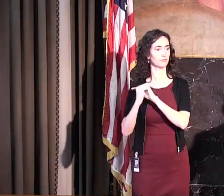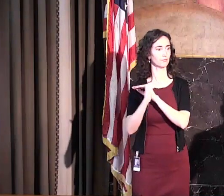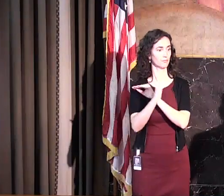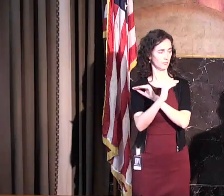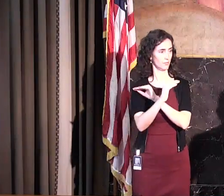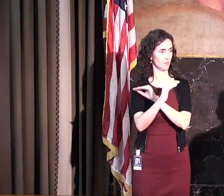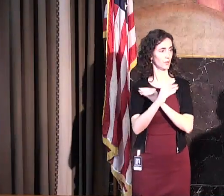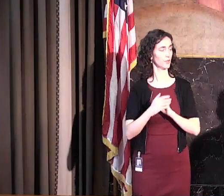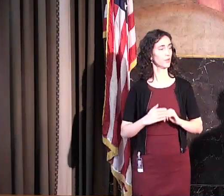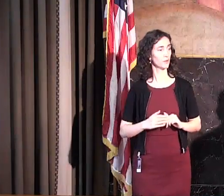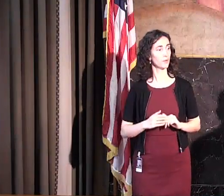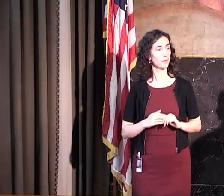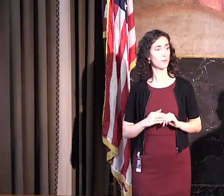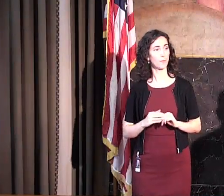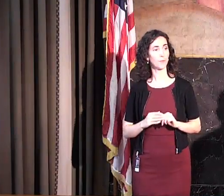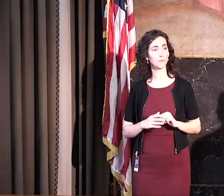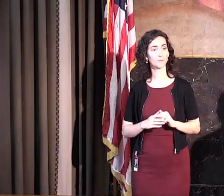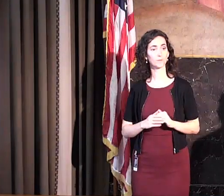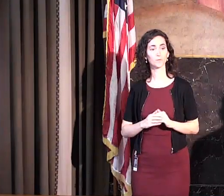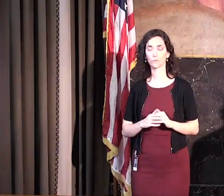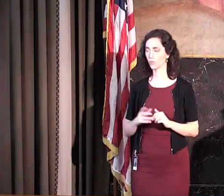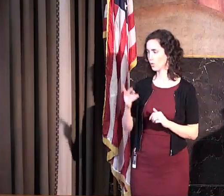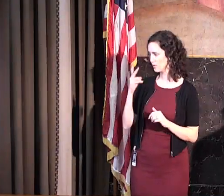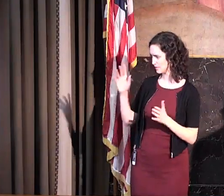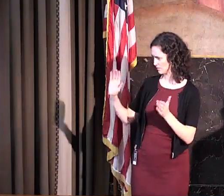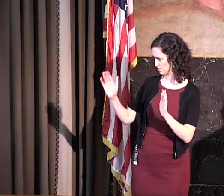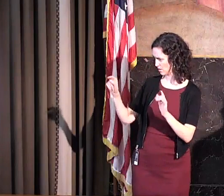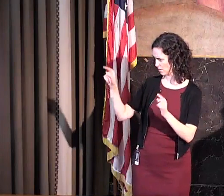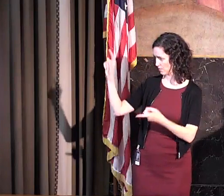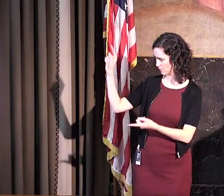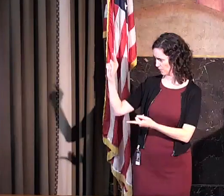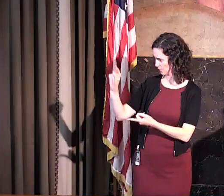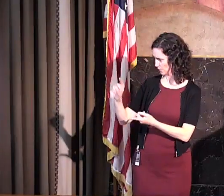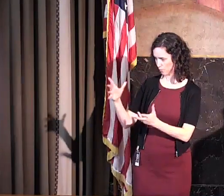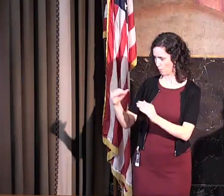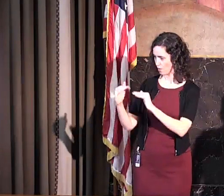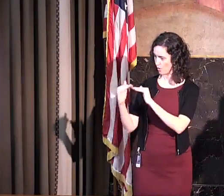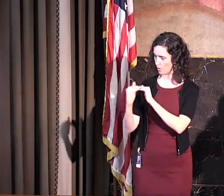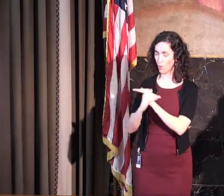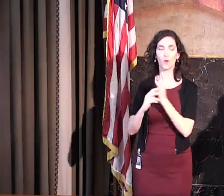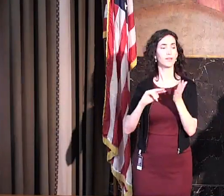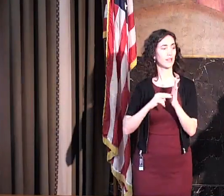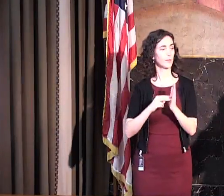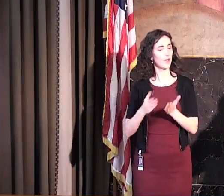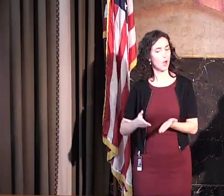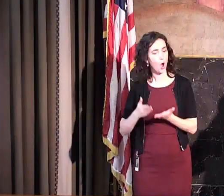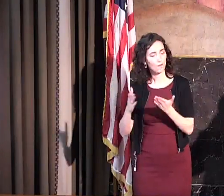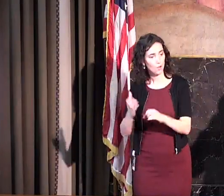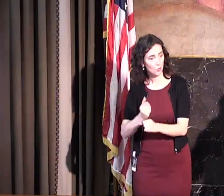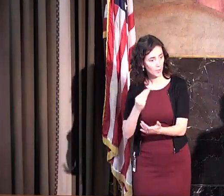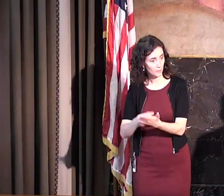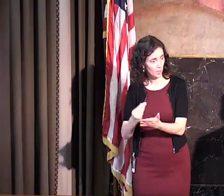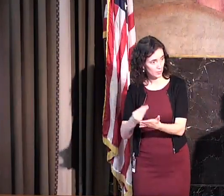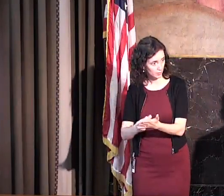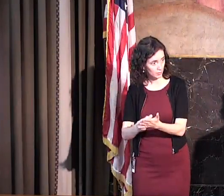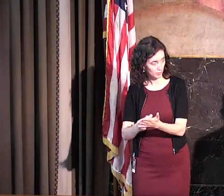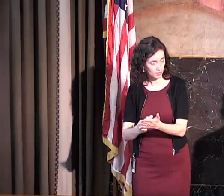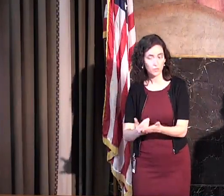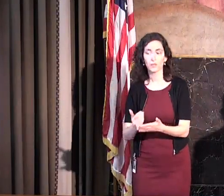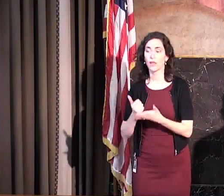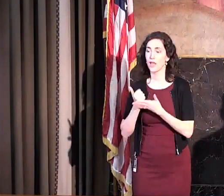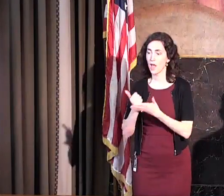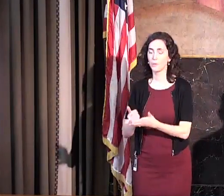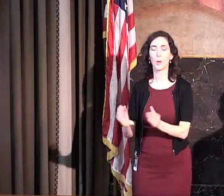difference, it is easy to conclude and correctly conclude that the lottery has caused more people